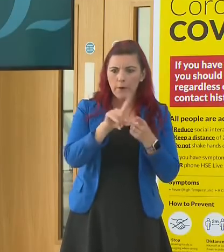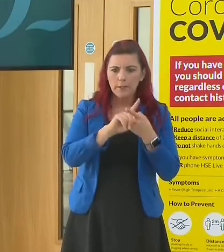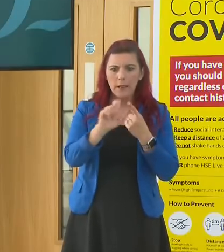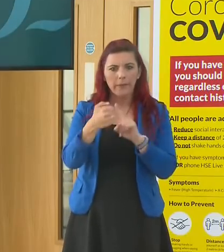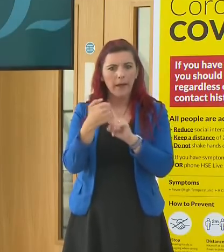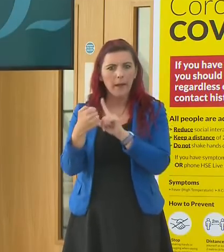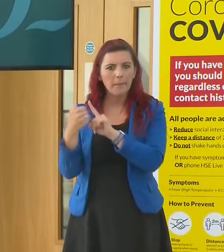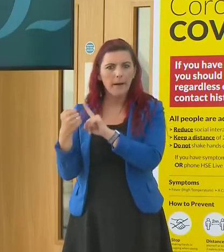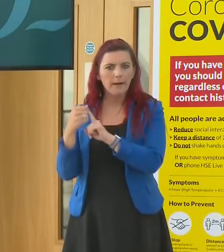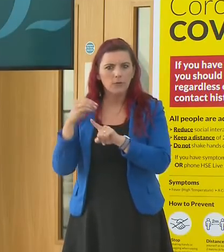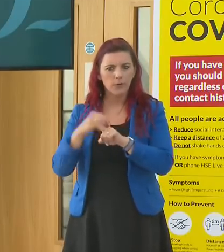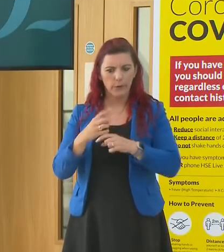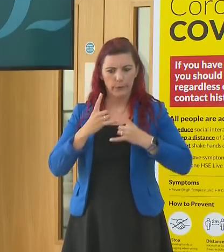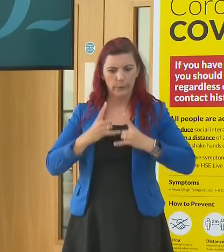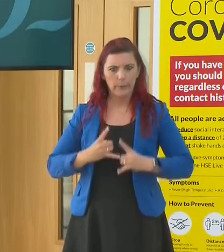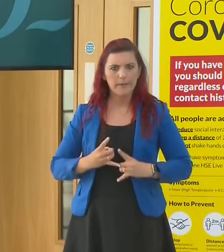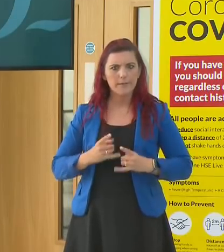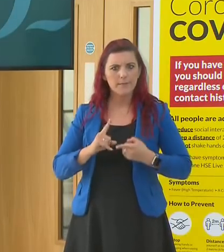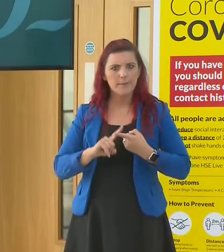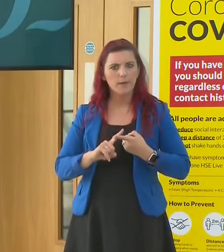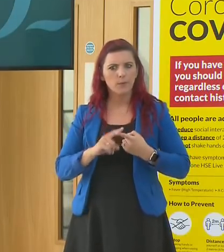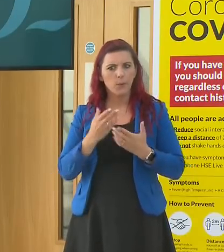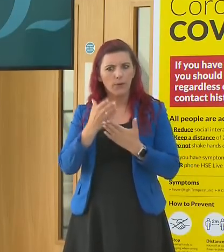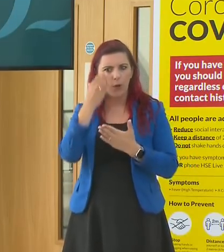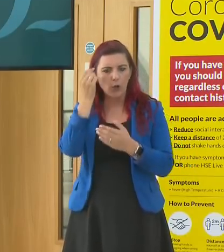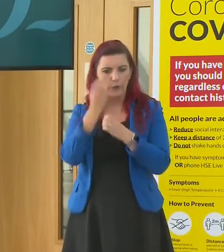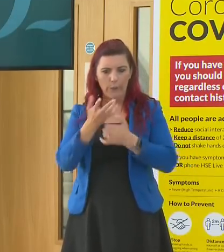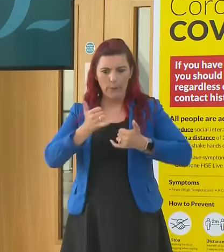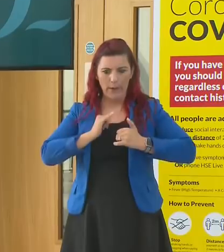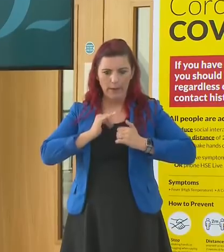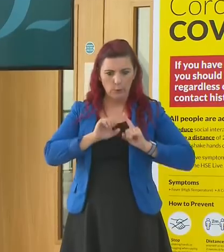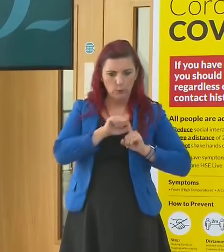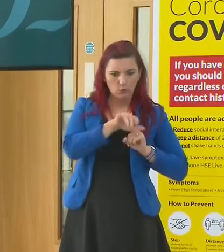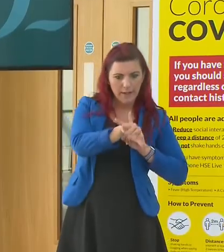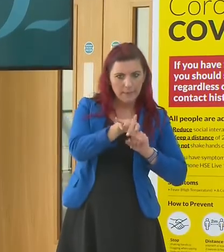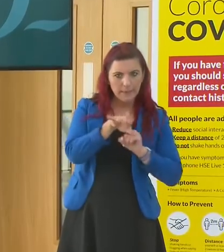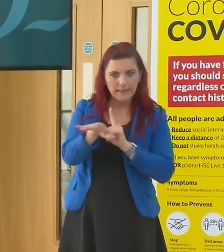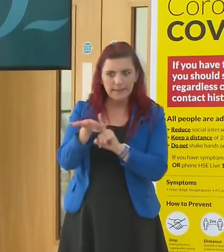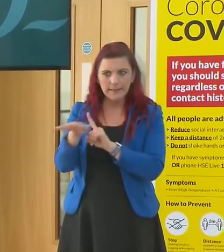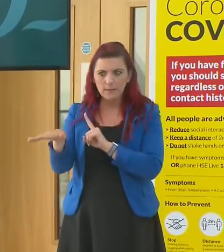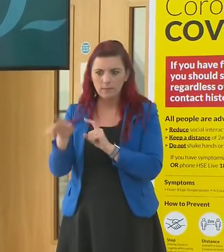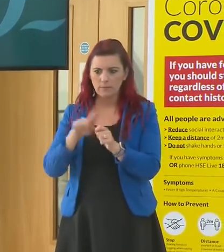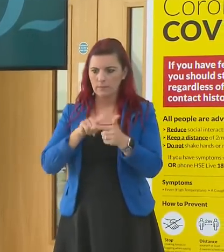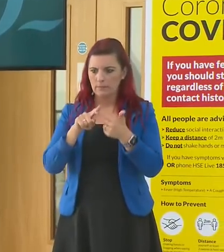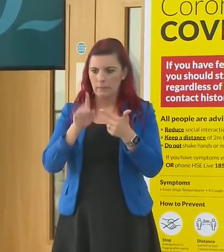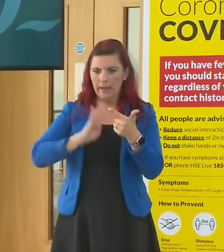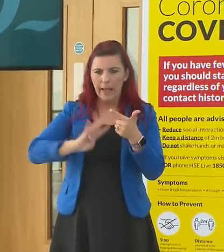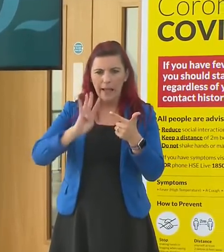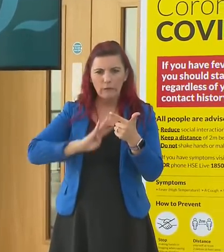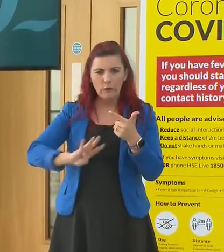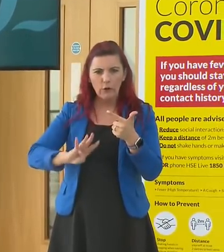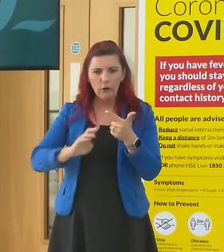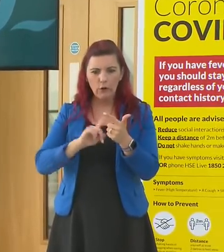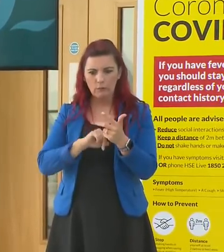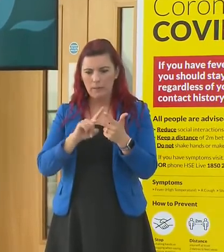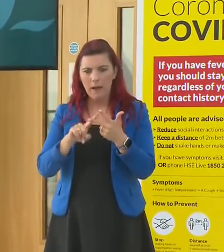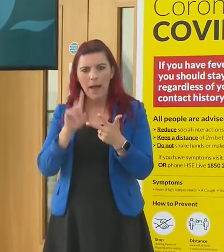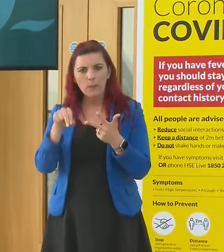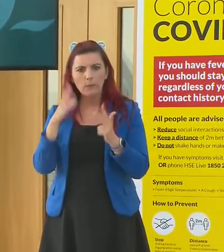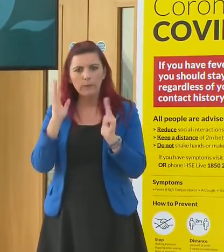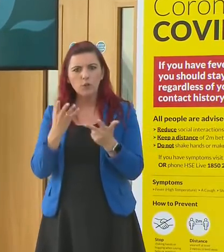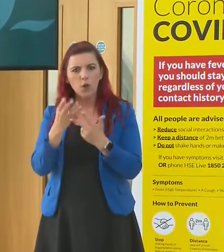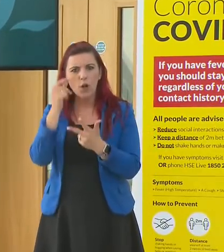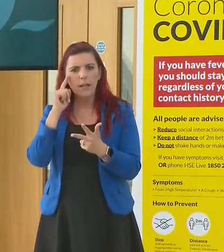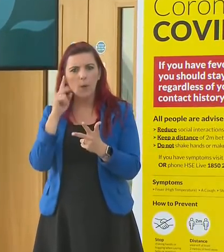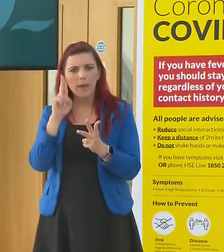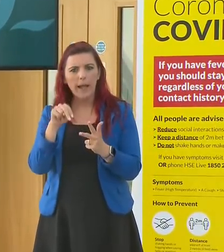on humans. We've learned about the mode of transmission, we've learned about its behaviour, and we've learned how we can break